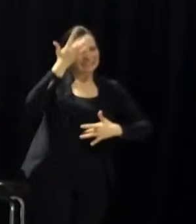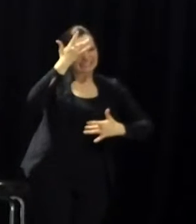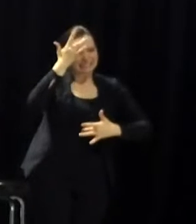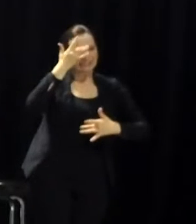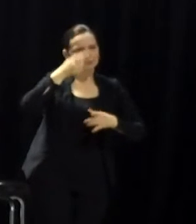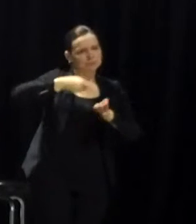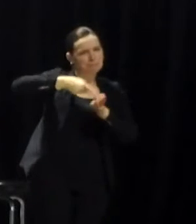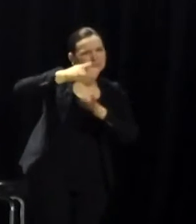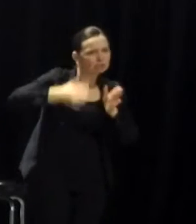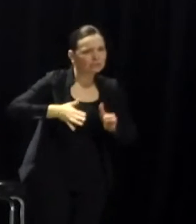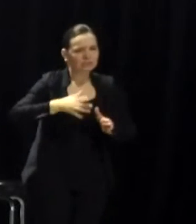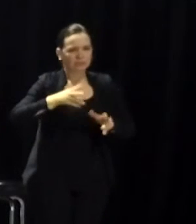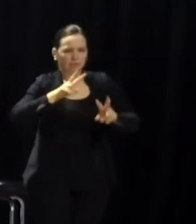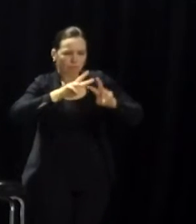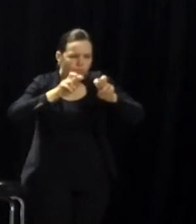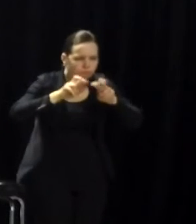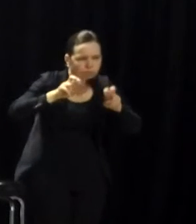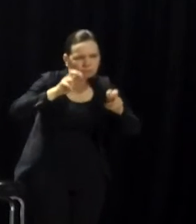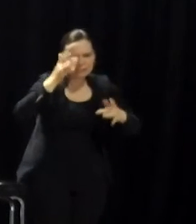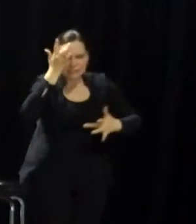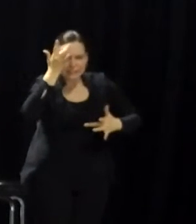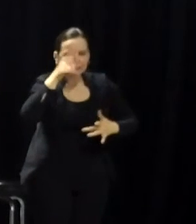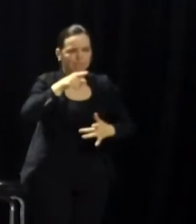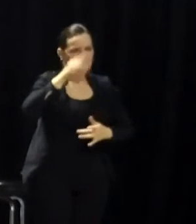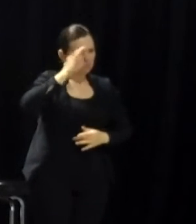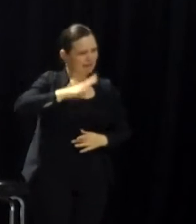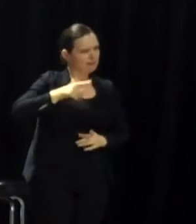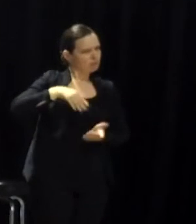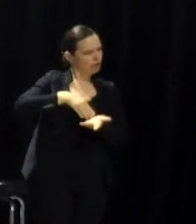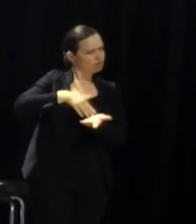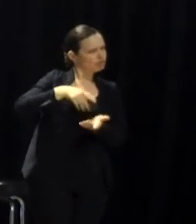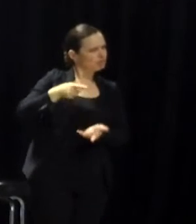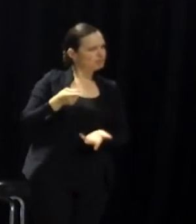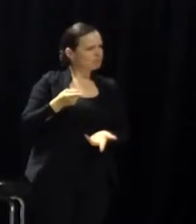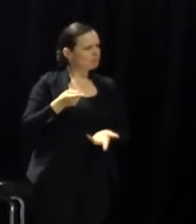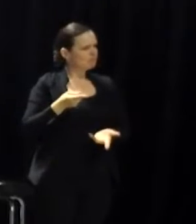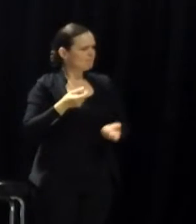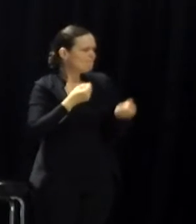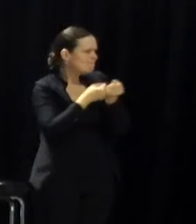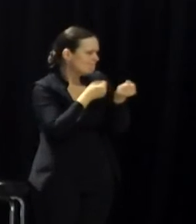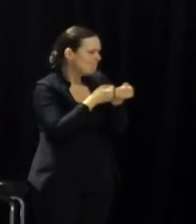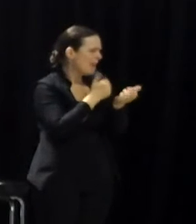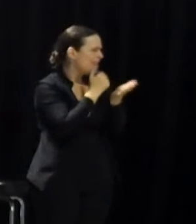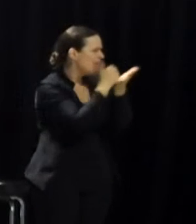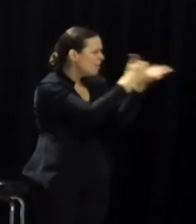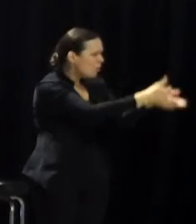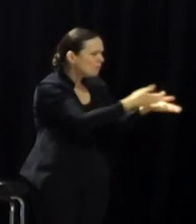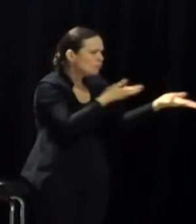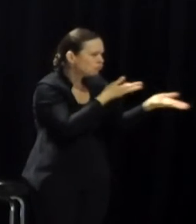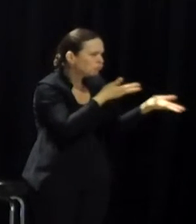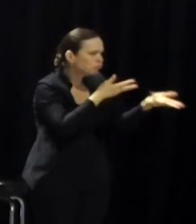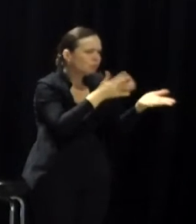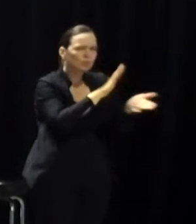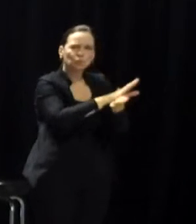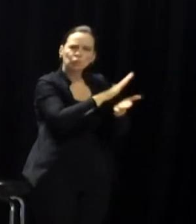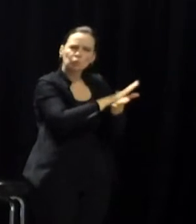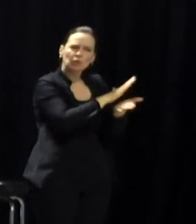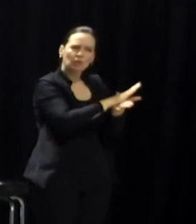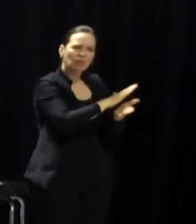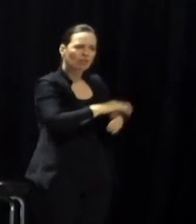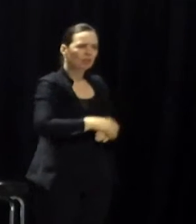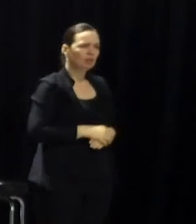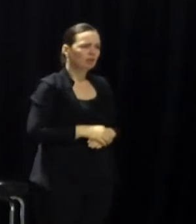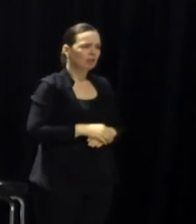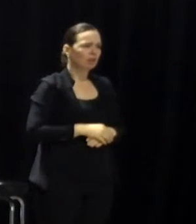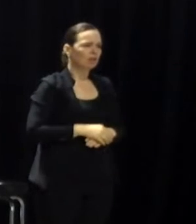If they have concerns or they're on the bubble decision. For the first two school districts, they had their own metrics to